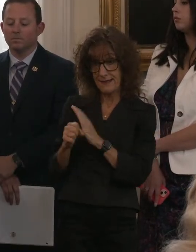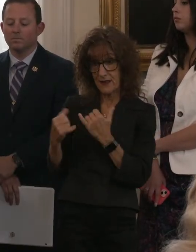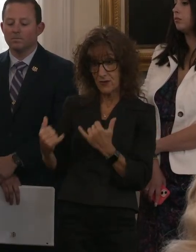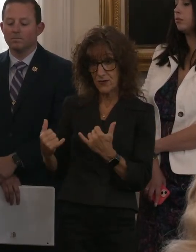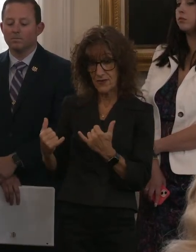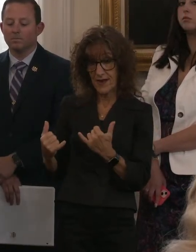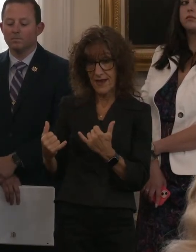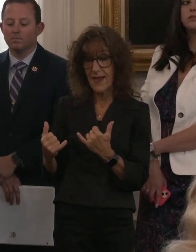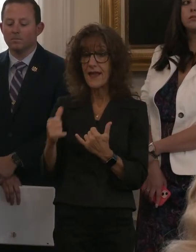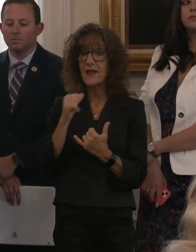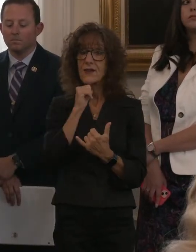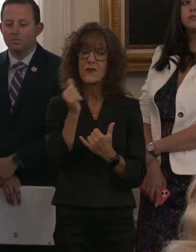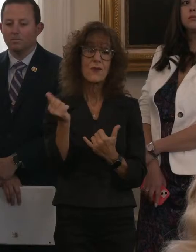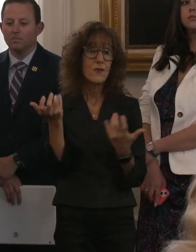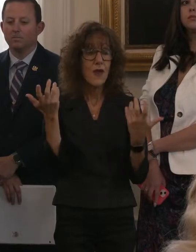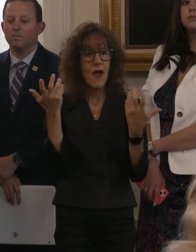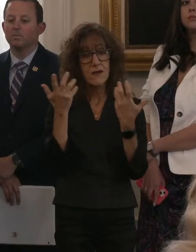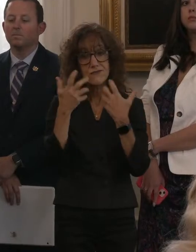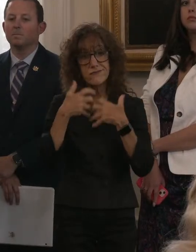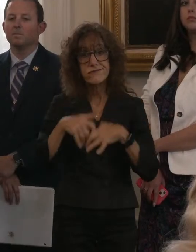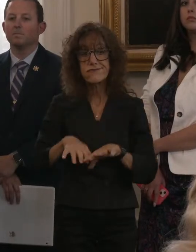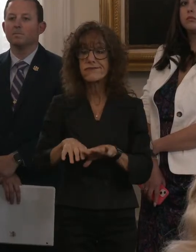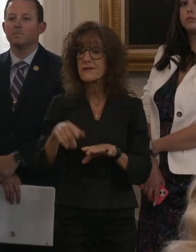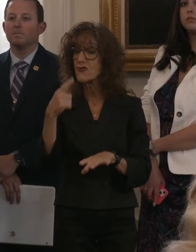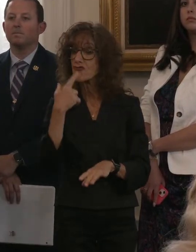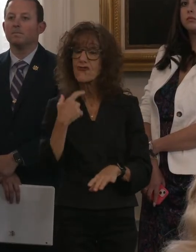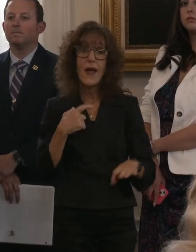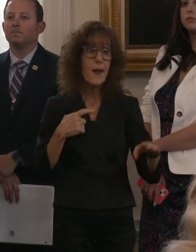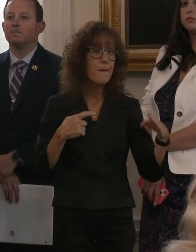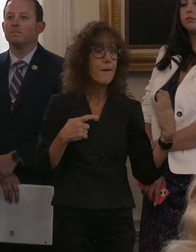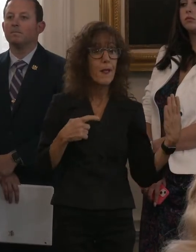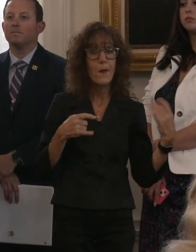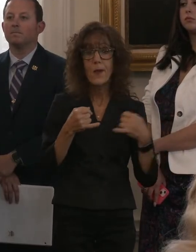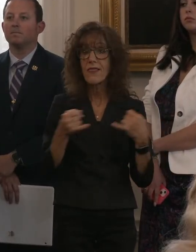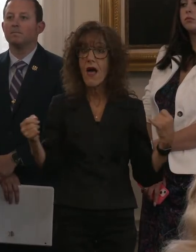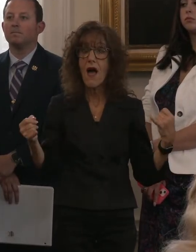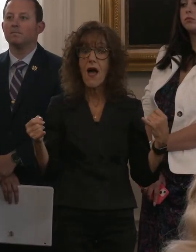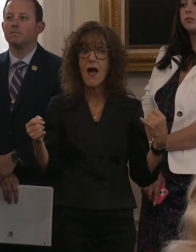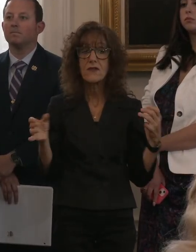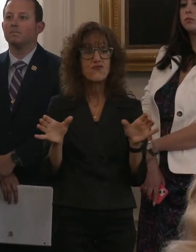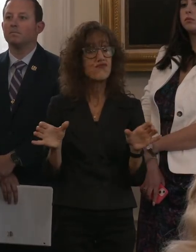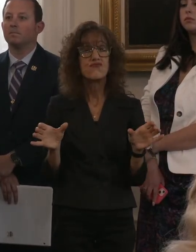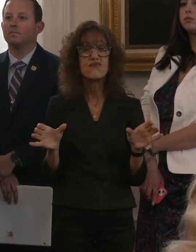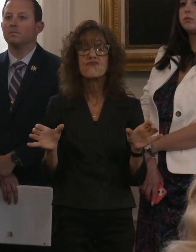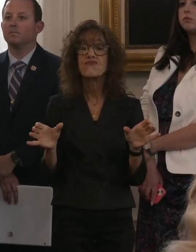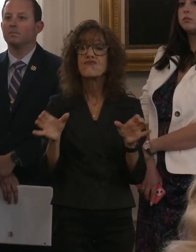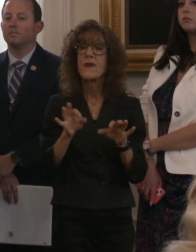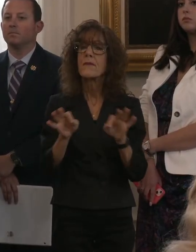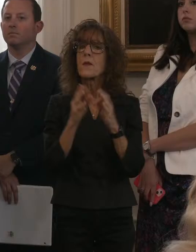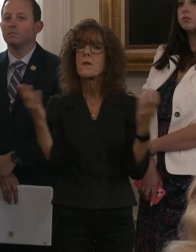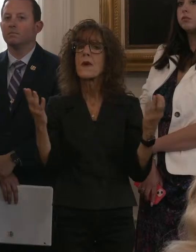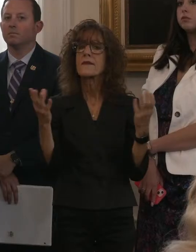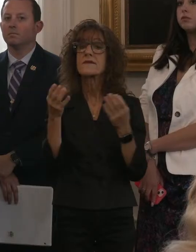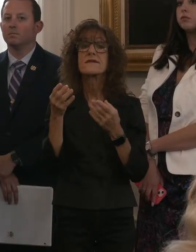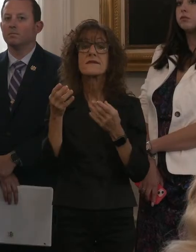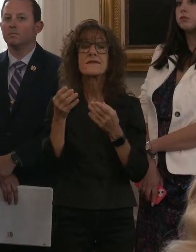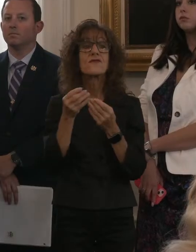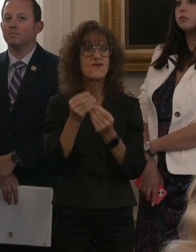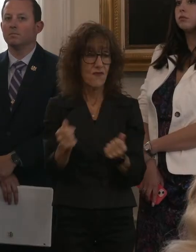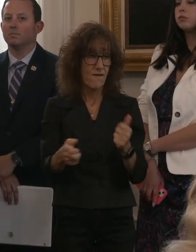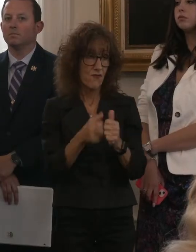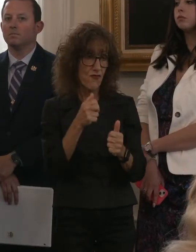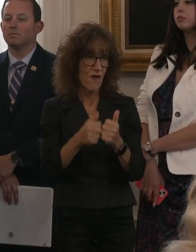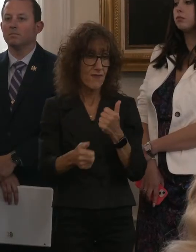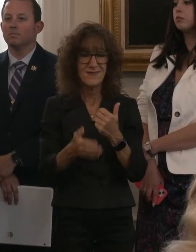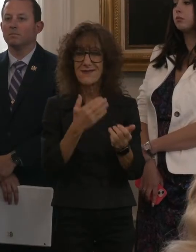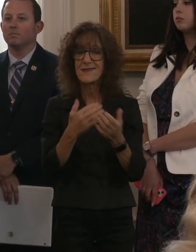neatly in partisan red or blue lines. We care more about solving problems than we do scoring